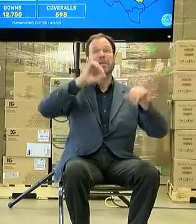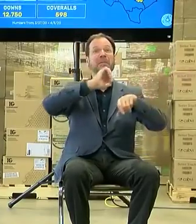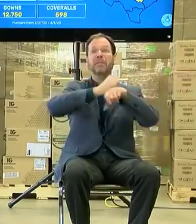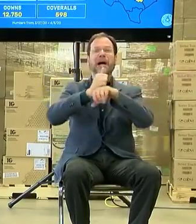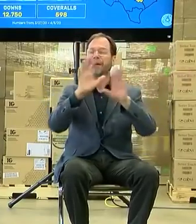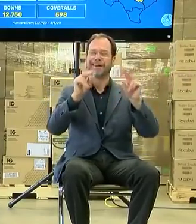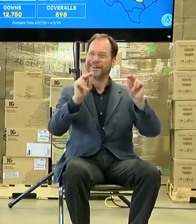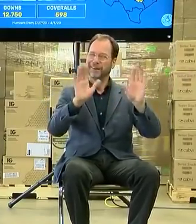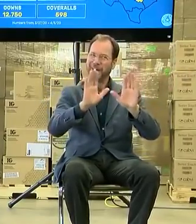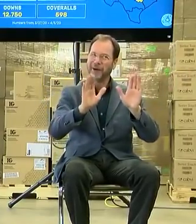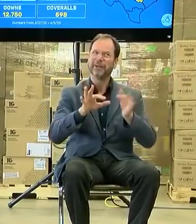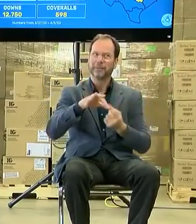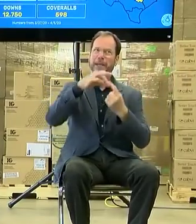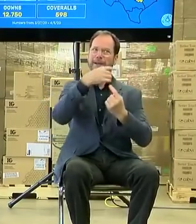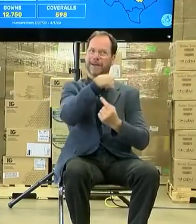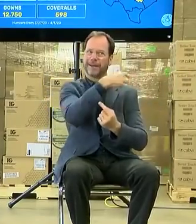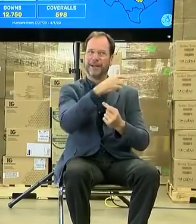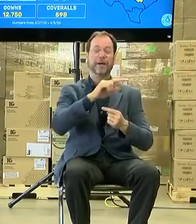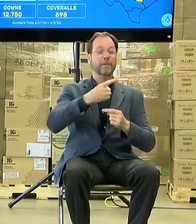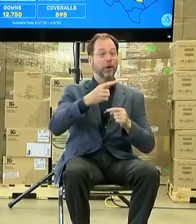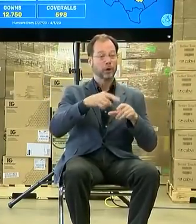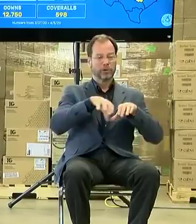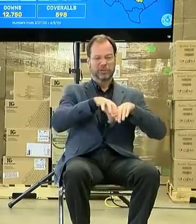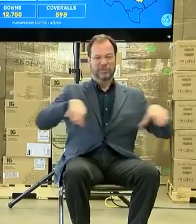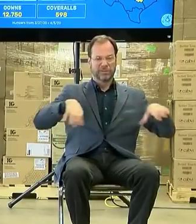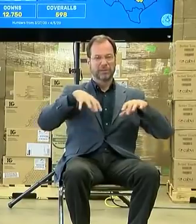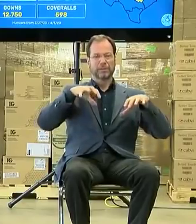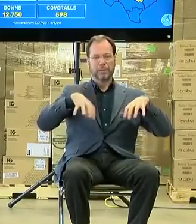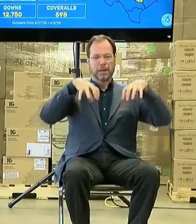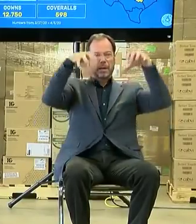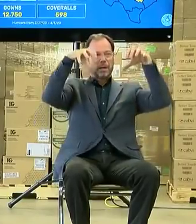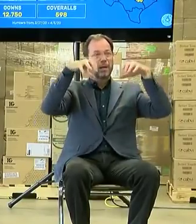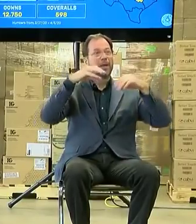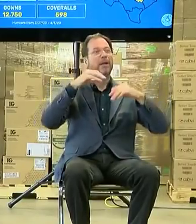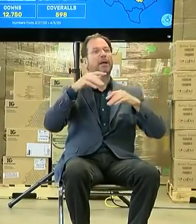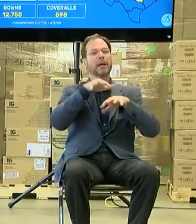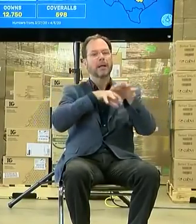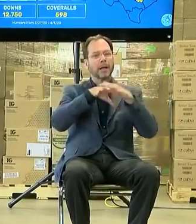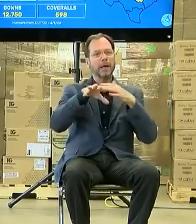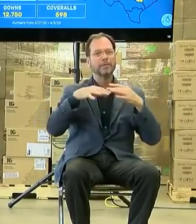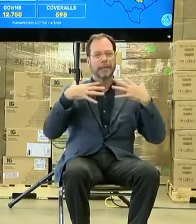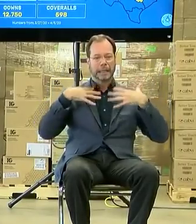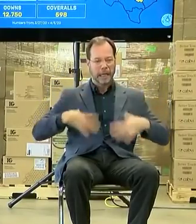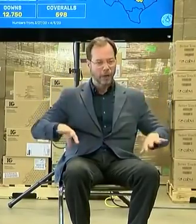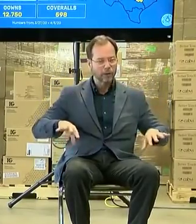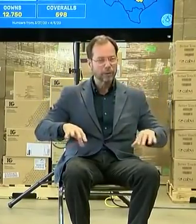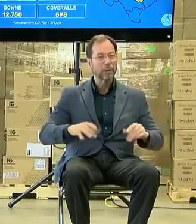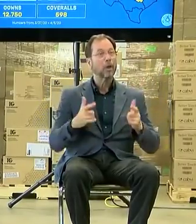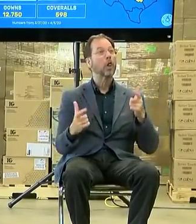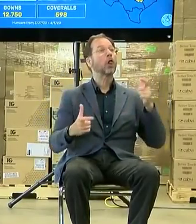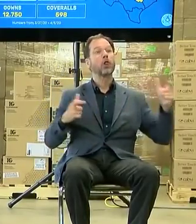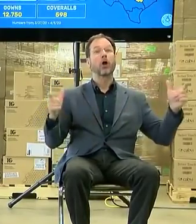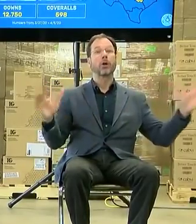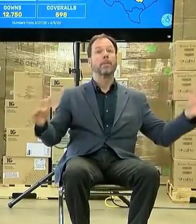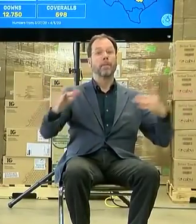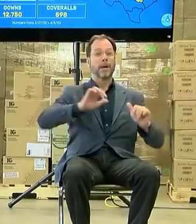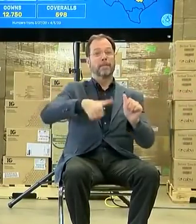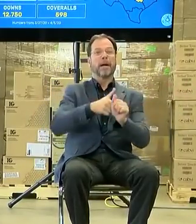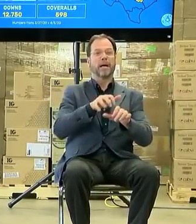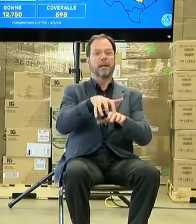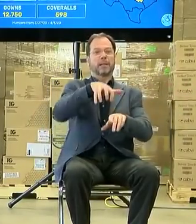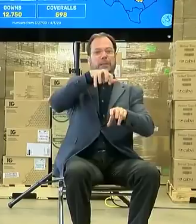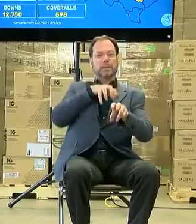row of boxes on those 3 pallets are boxes of gloves and gowns. The larger boxes behind